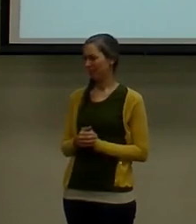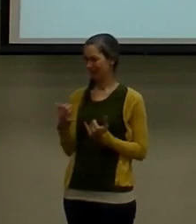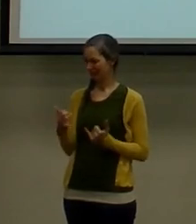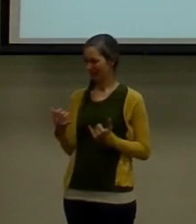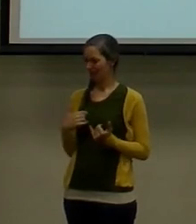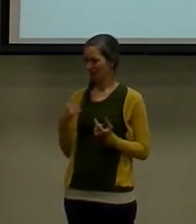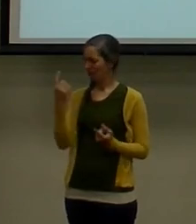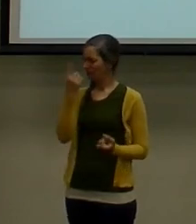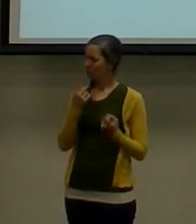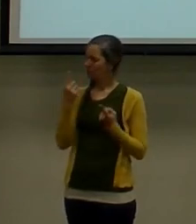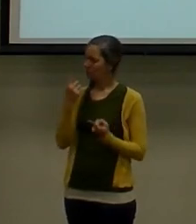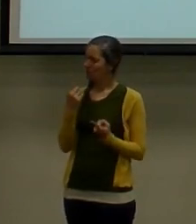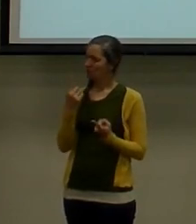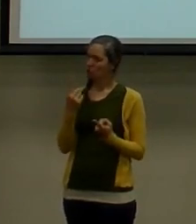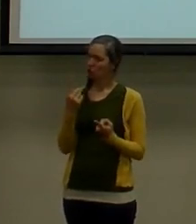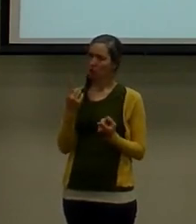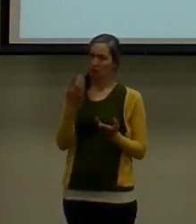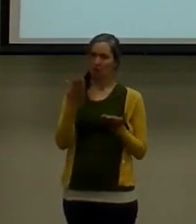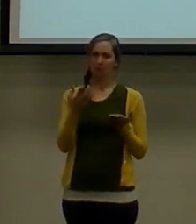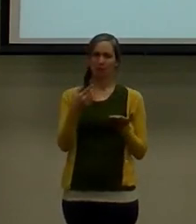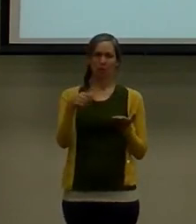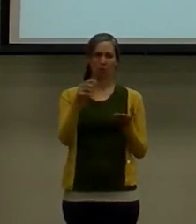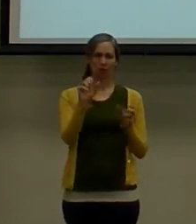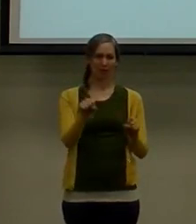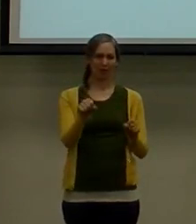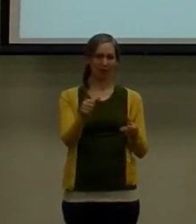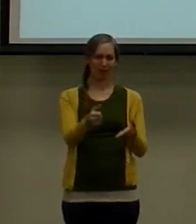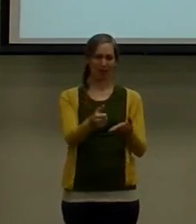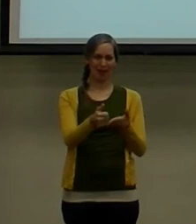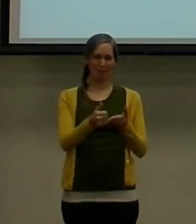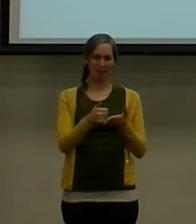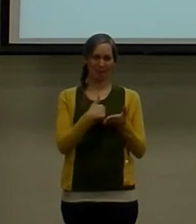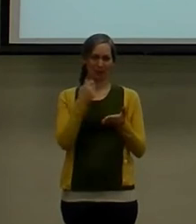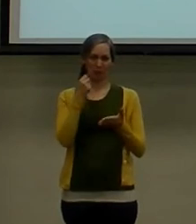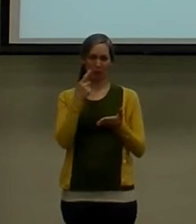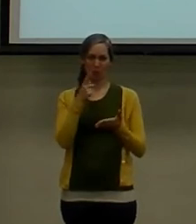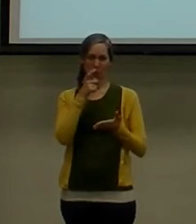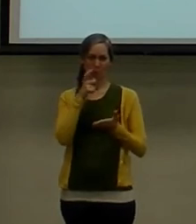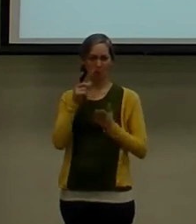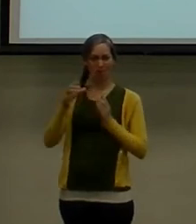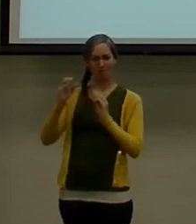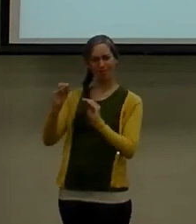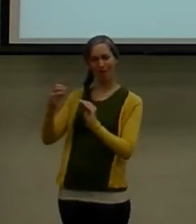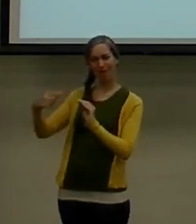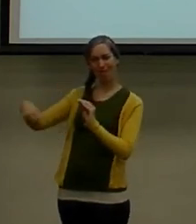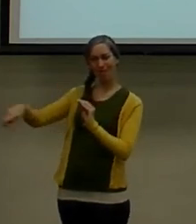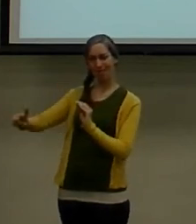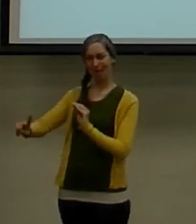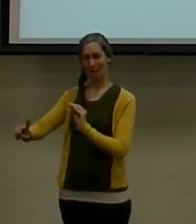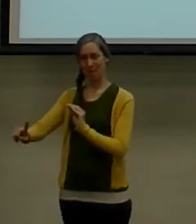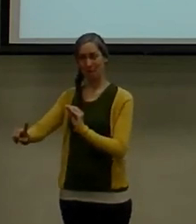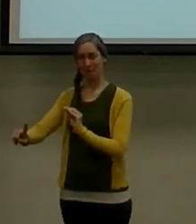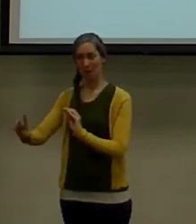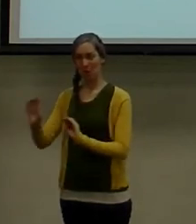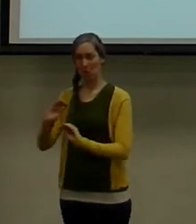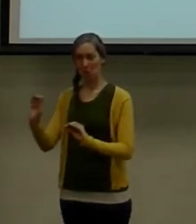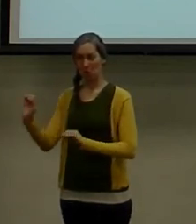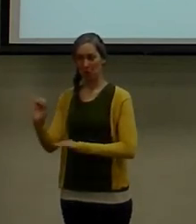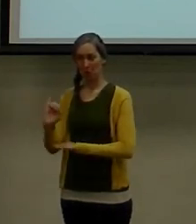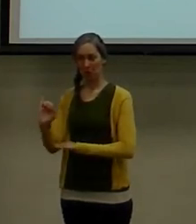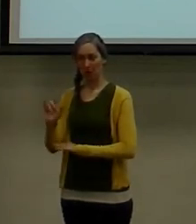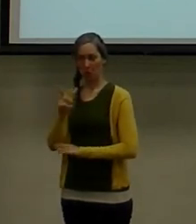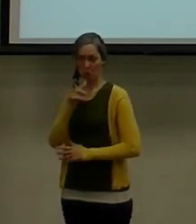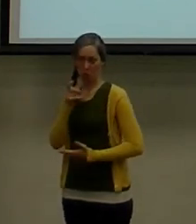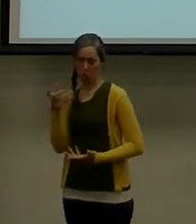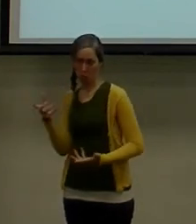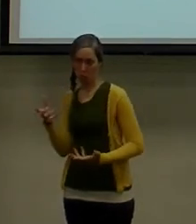maybe you can help me be a part of that wandering. Who taught them that? No instrumental music.